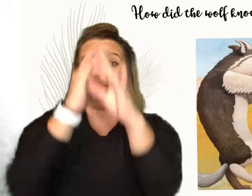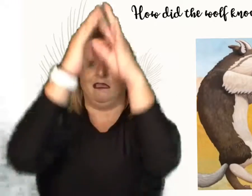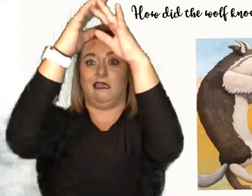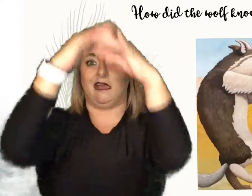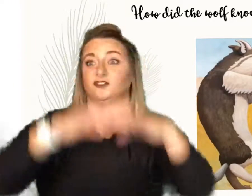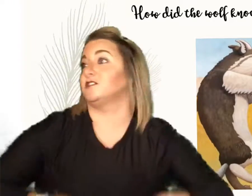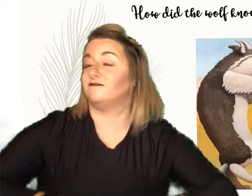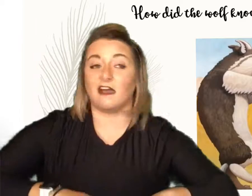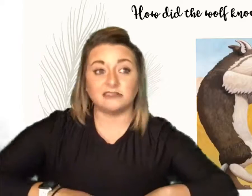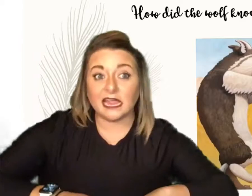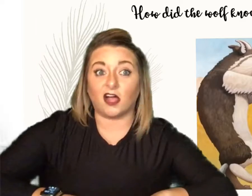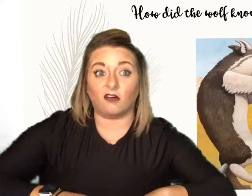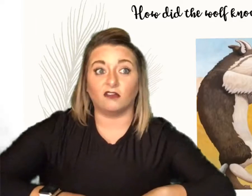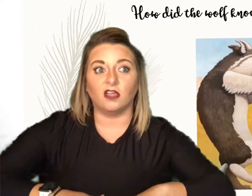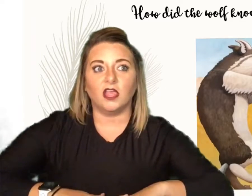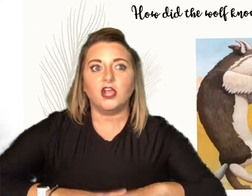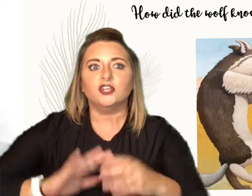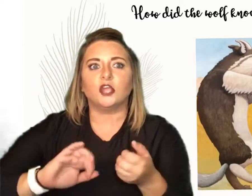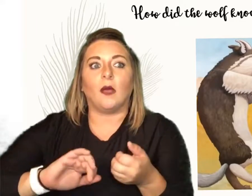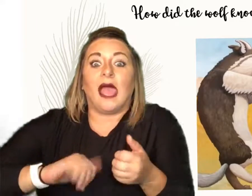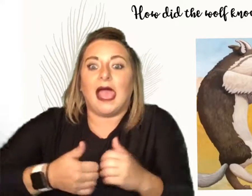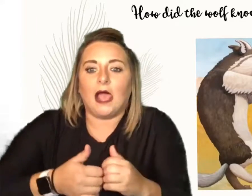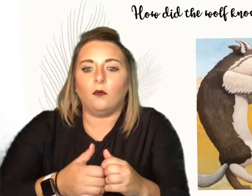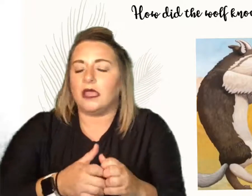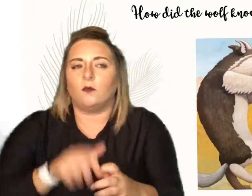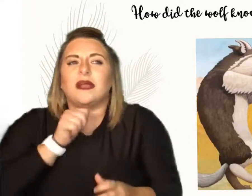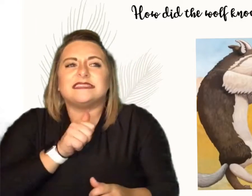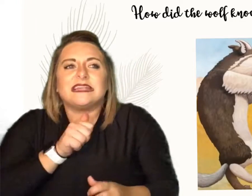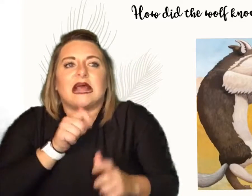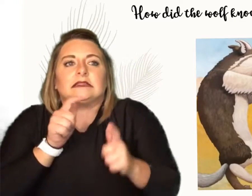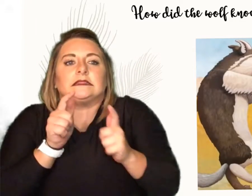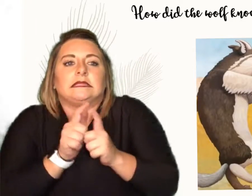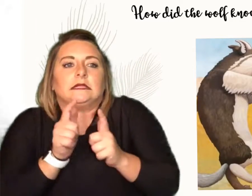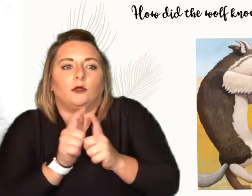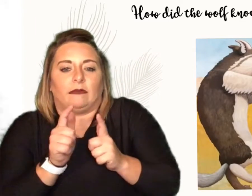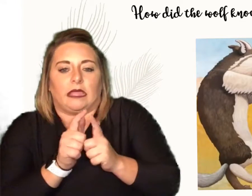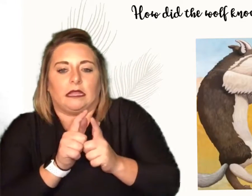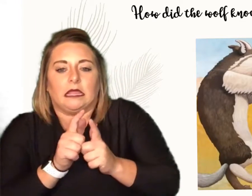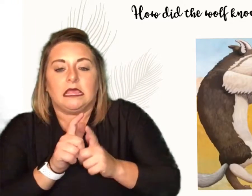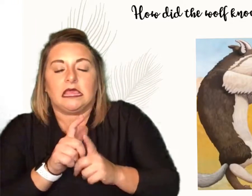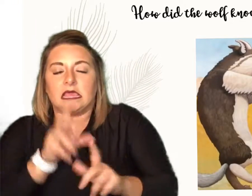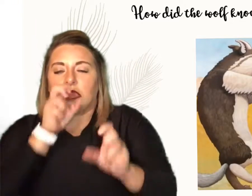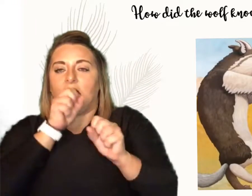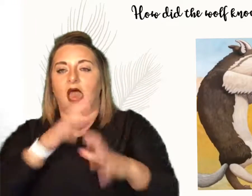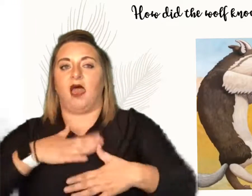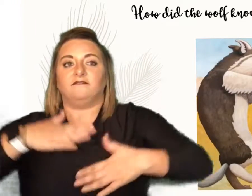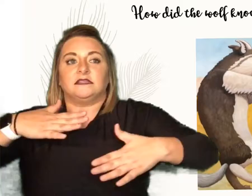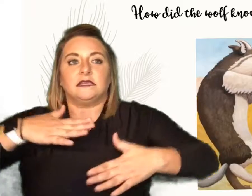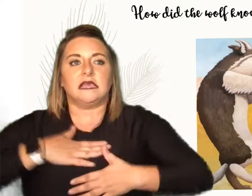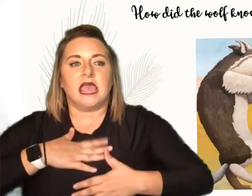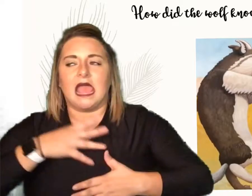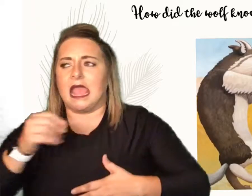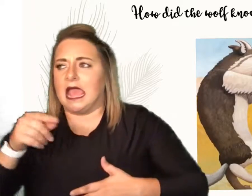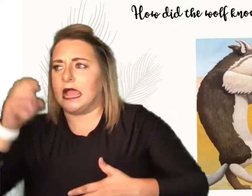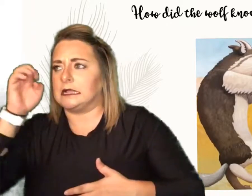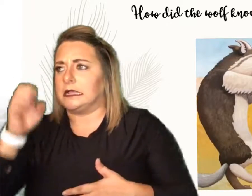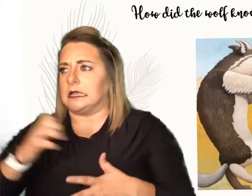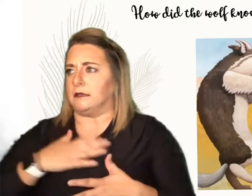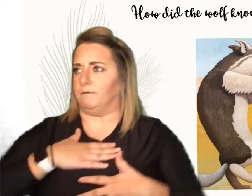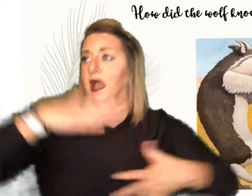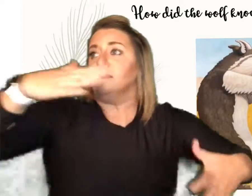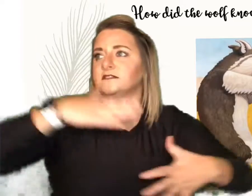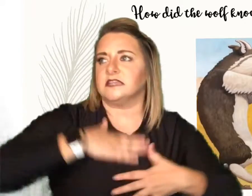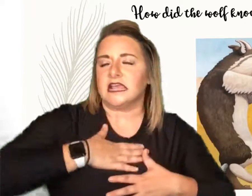right? And then the house just fell down. So how, it wasn't a little bit. He huffed